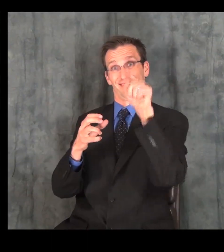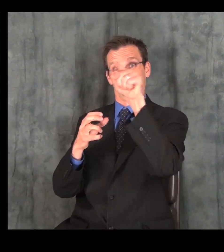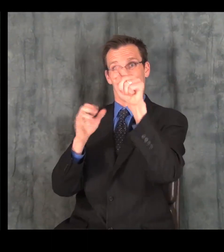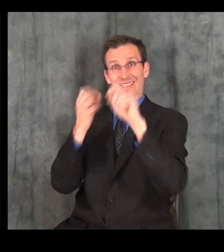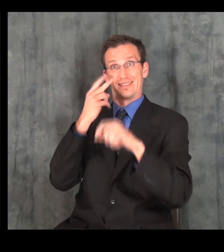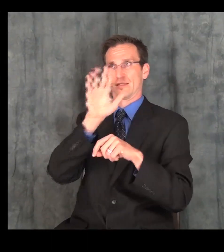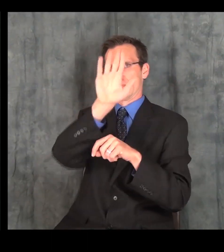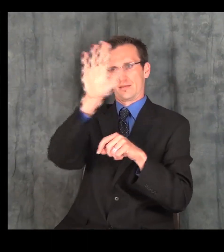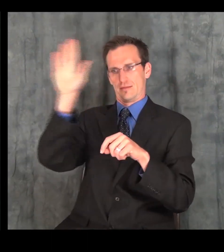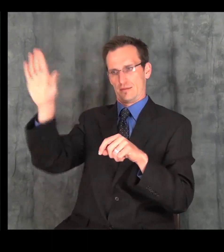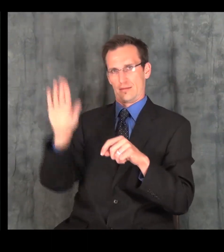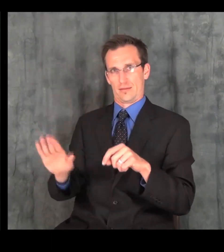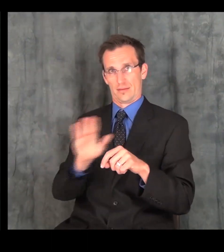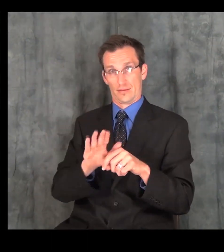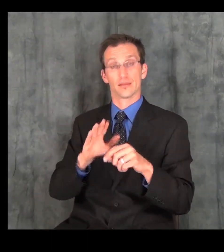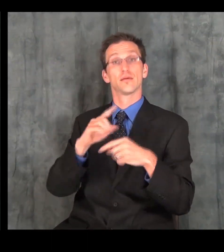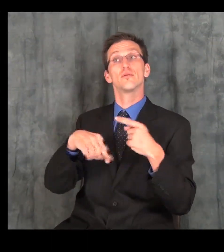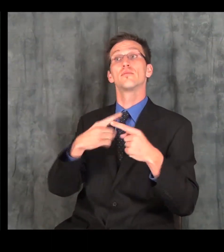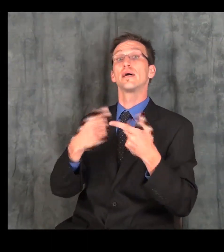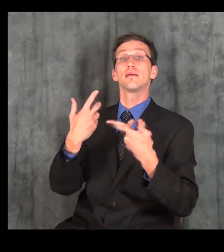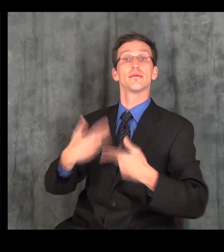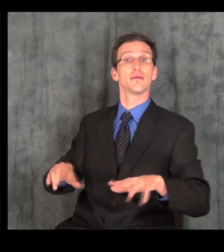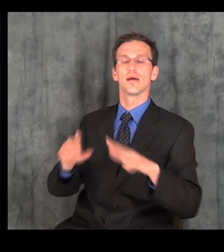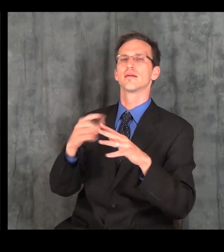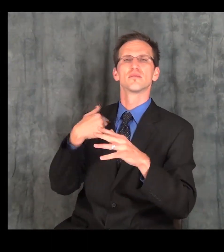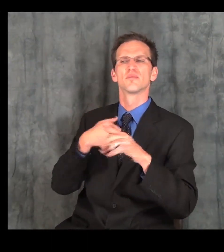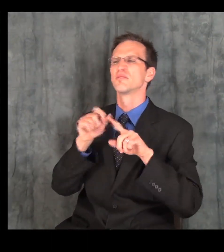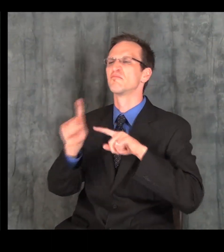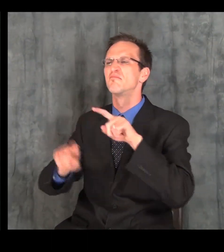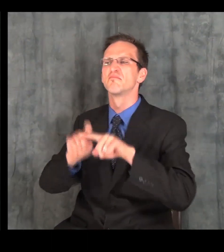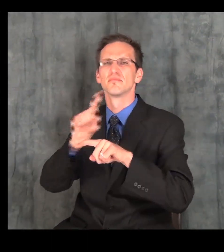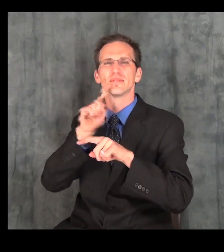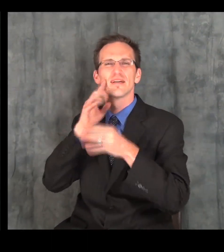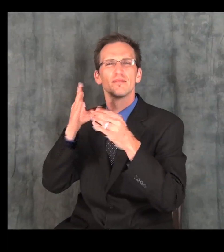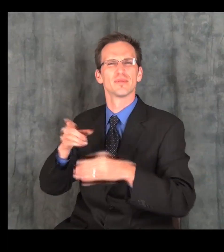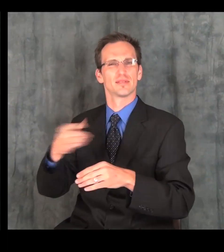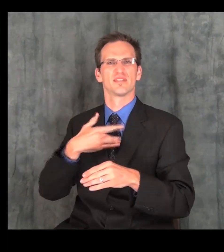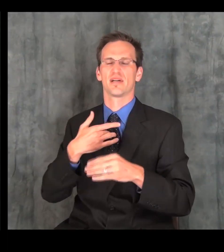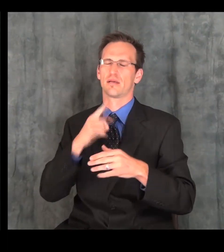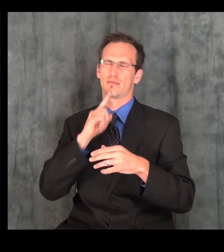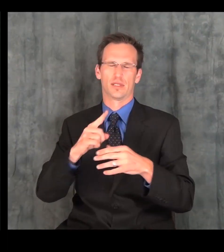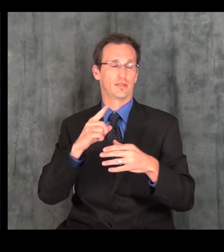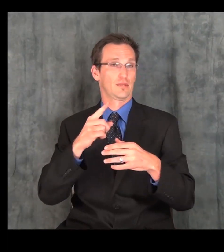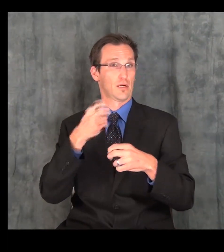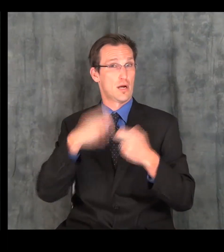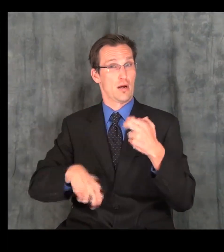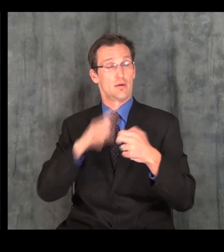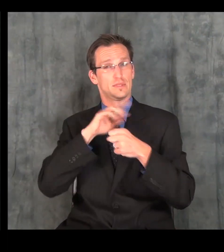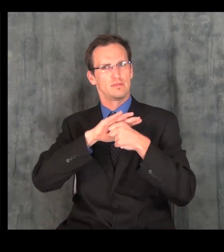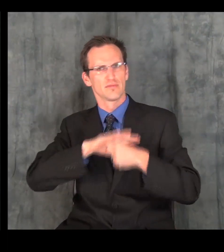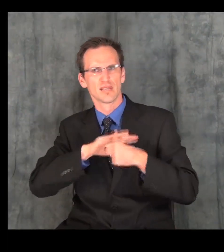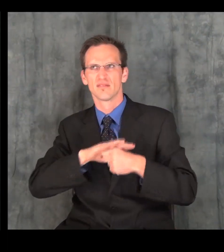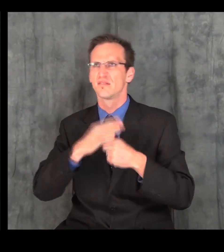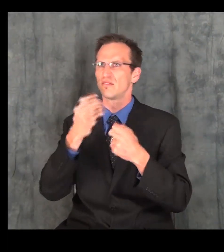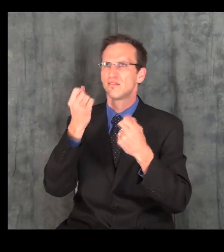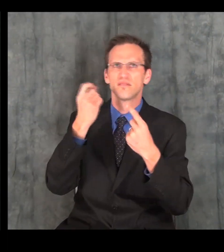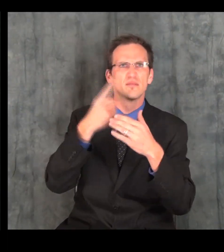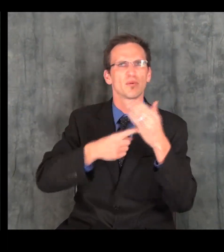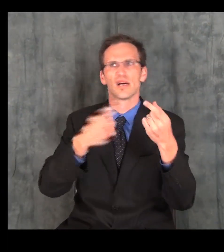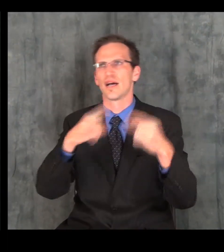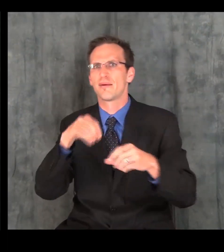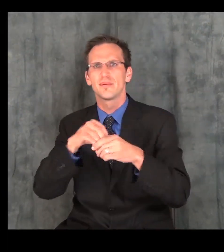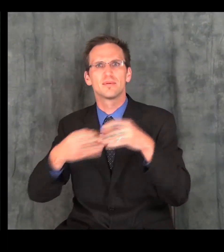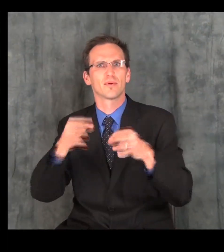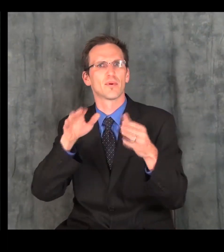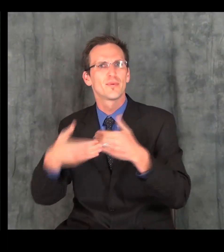person actually said in an interview afterwards that she found it incredibly hard and really stressful to figure out what was going on, because the